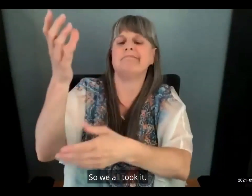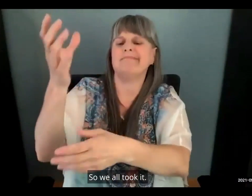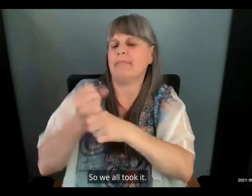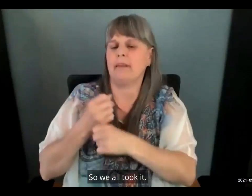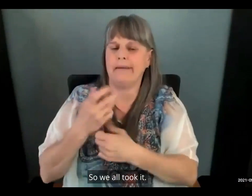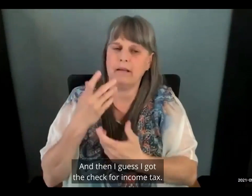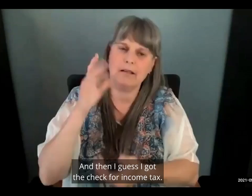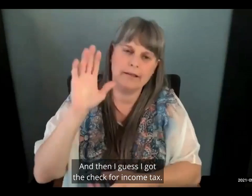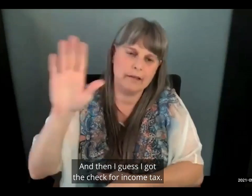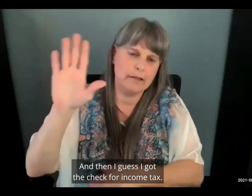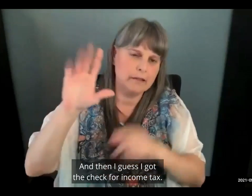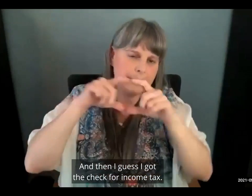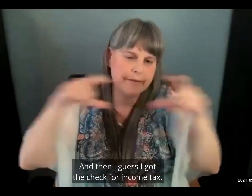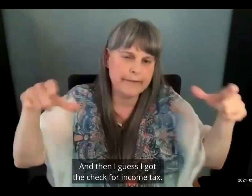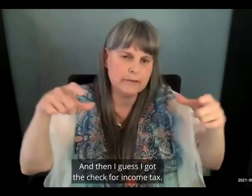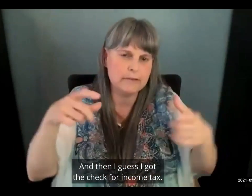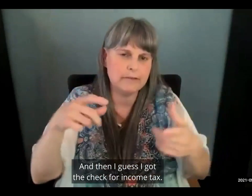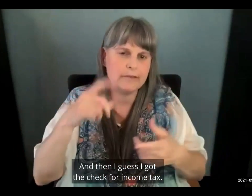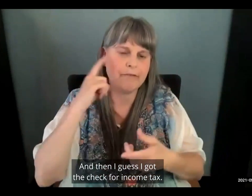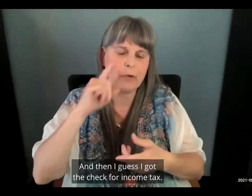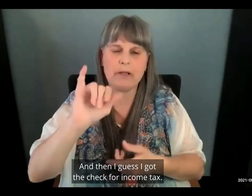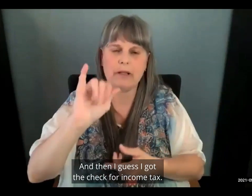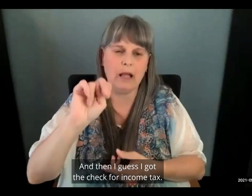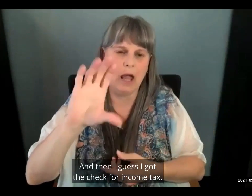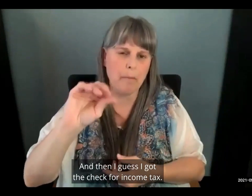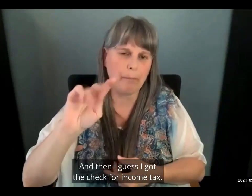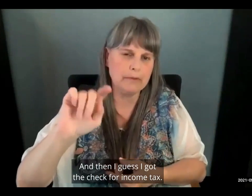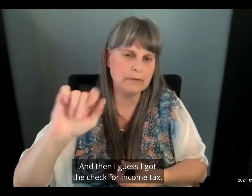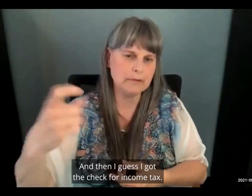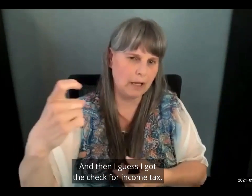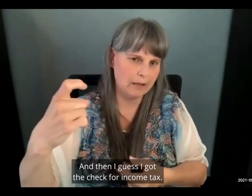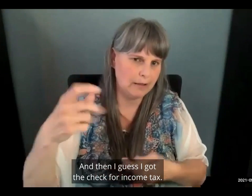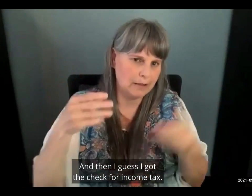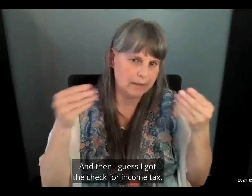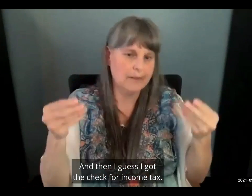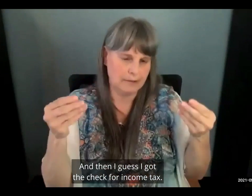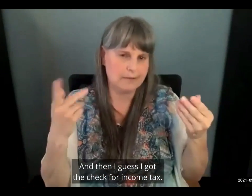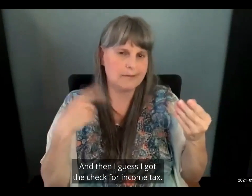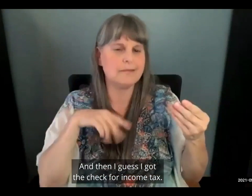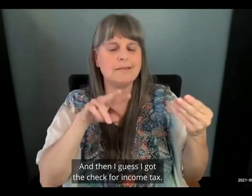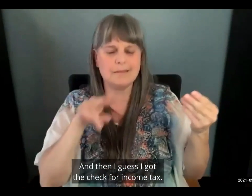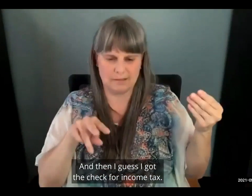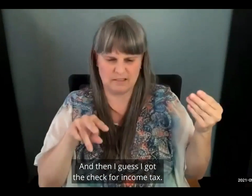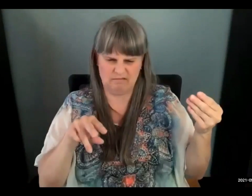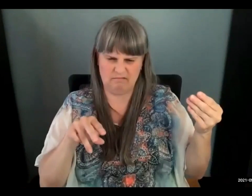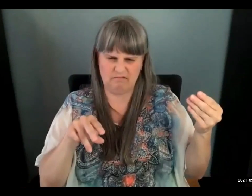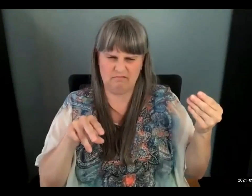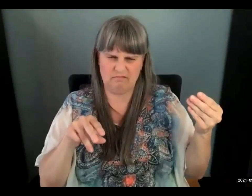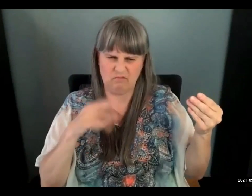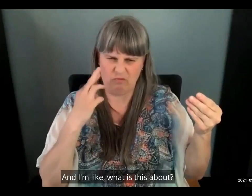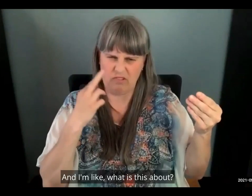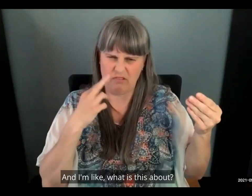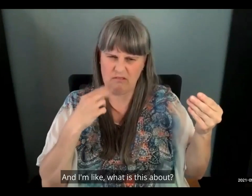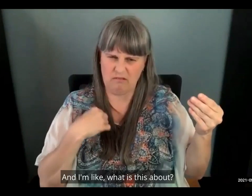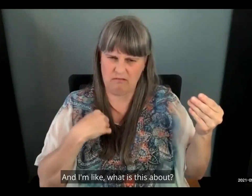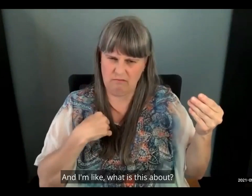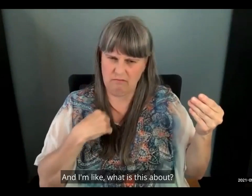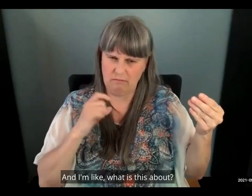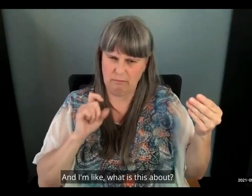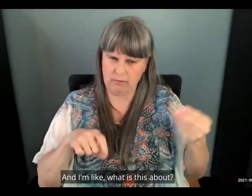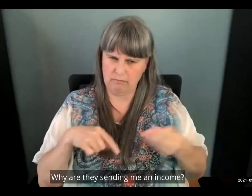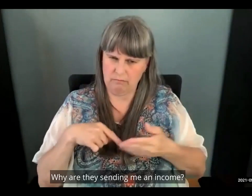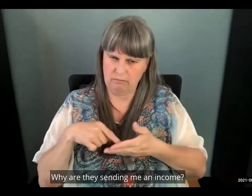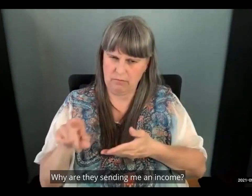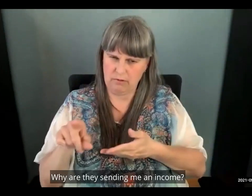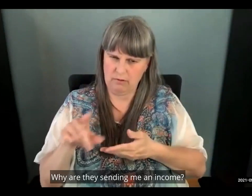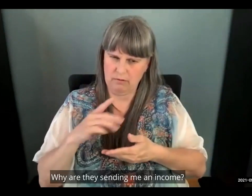it. And then I guess I got their check for income tax. And I'm like, what is